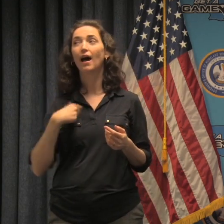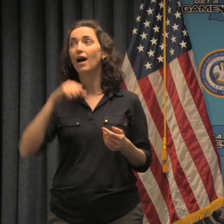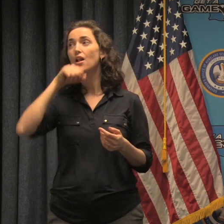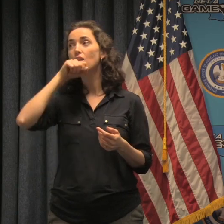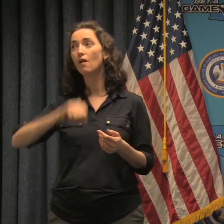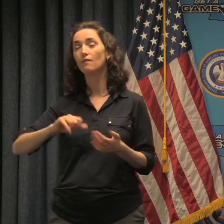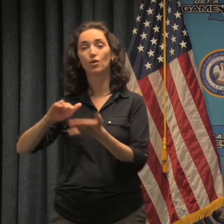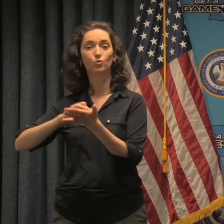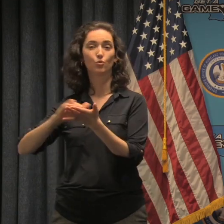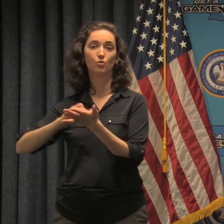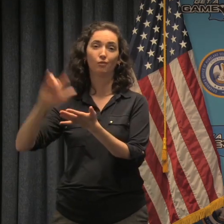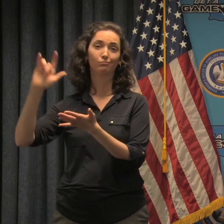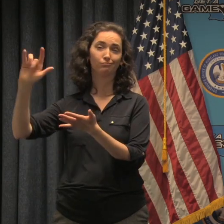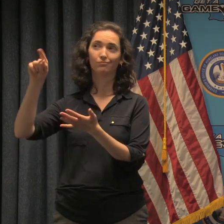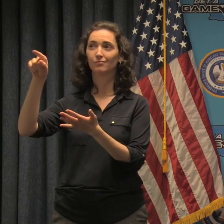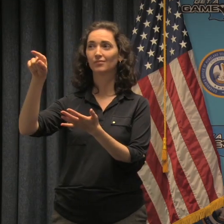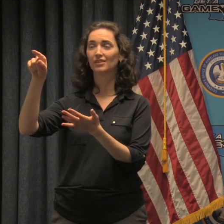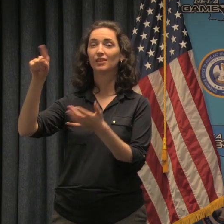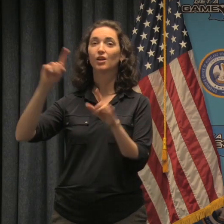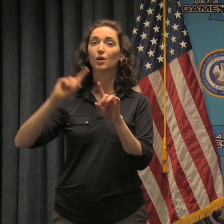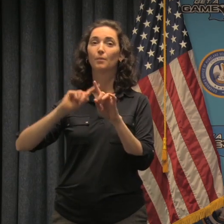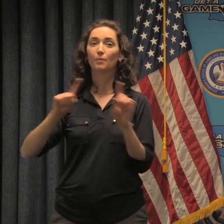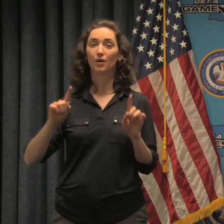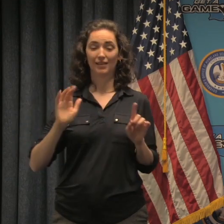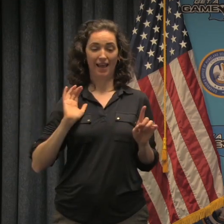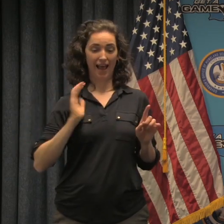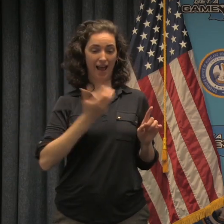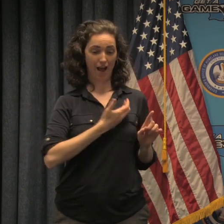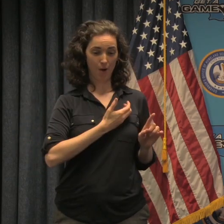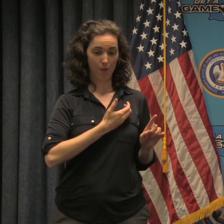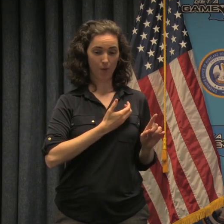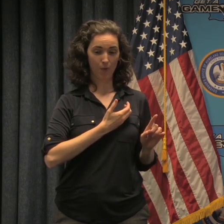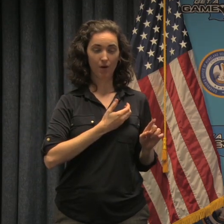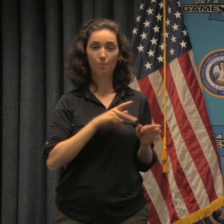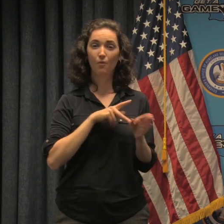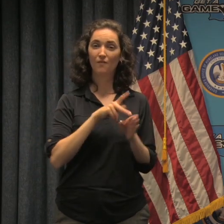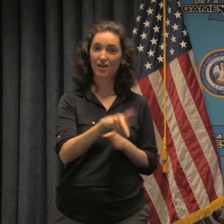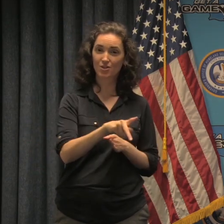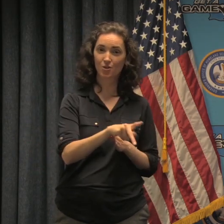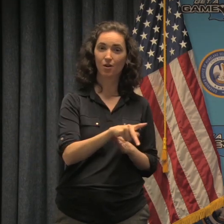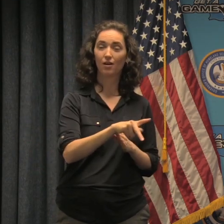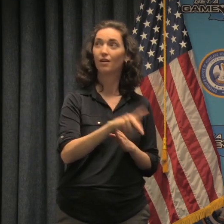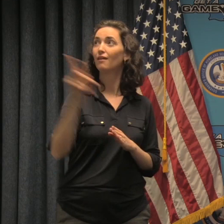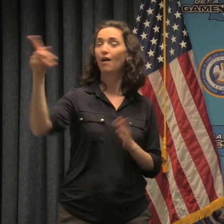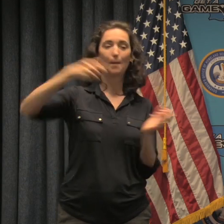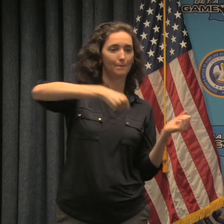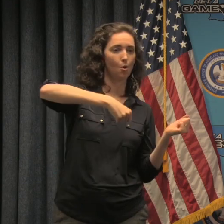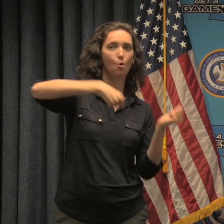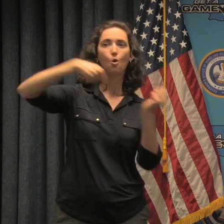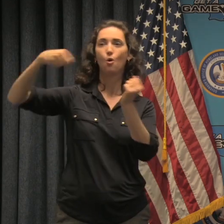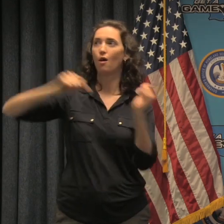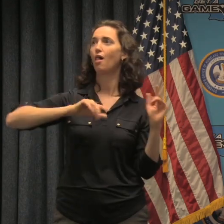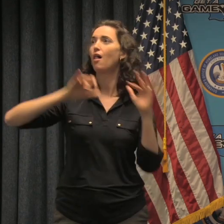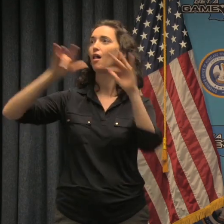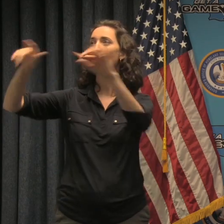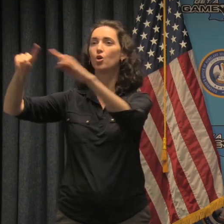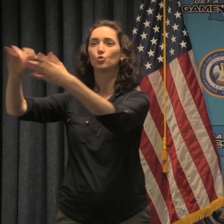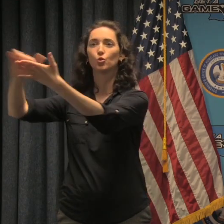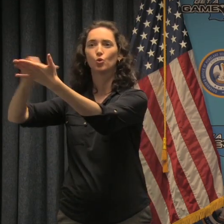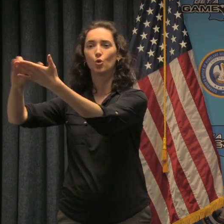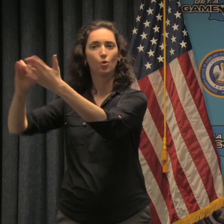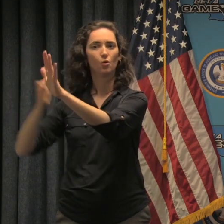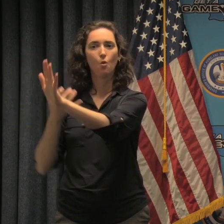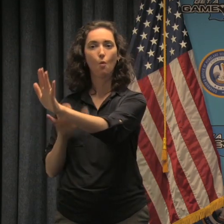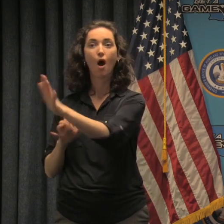York, I'm not interested in having our professionals drafted and sent to New York because we know we have